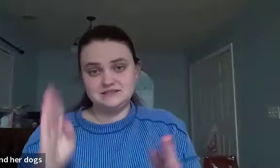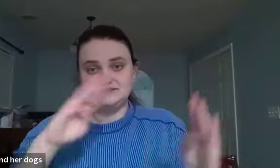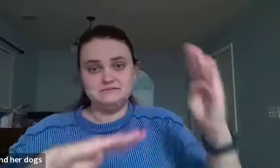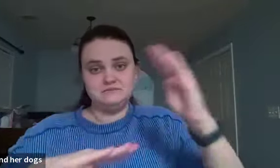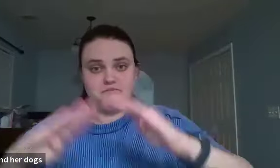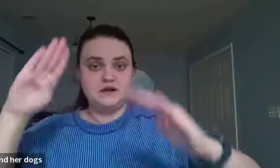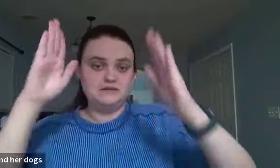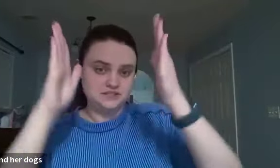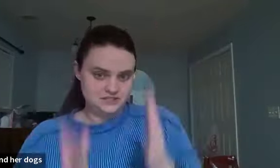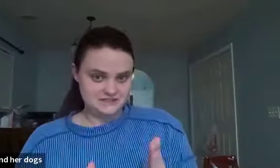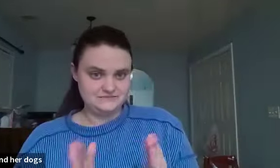biologist, biologist.